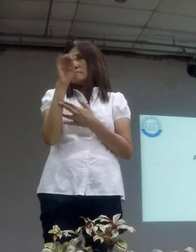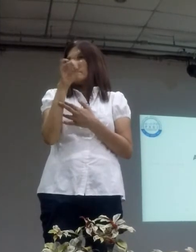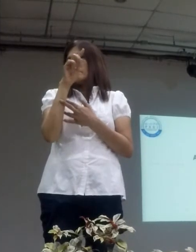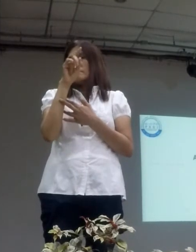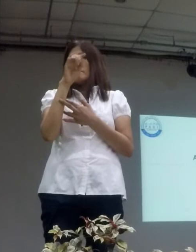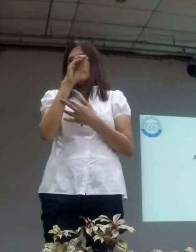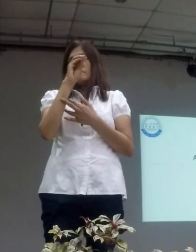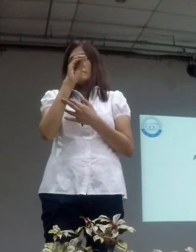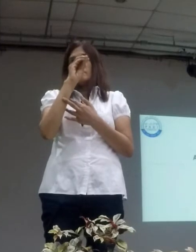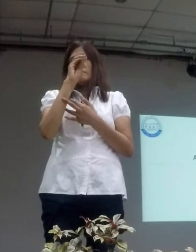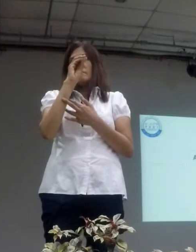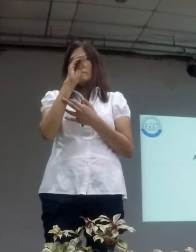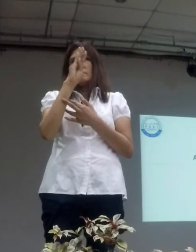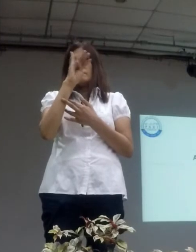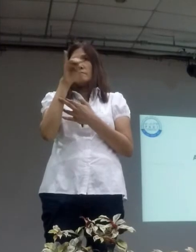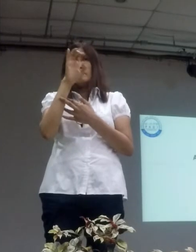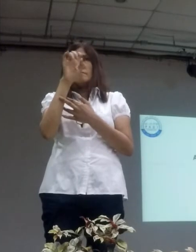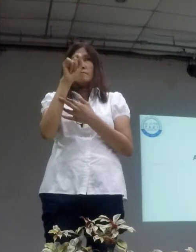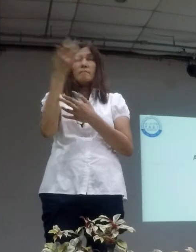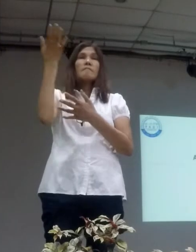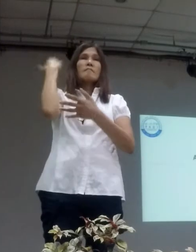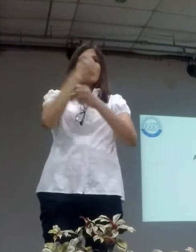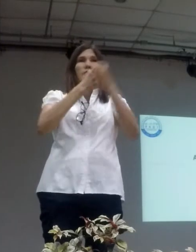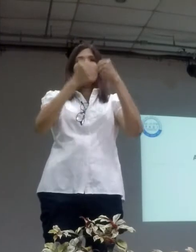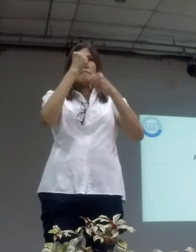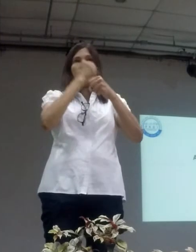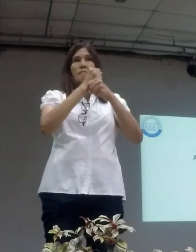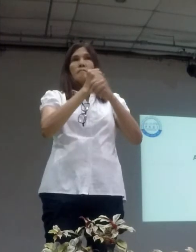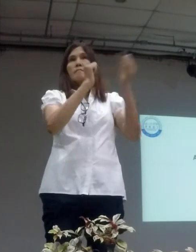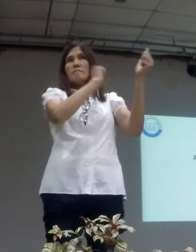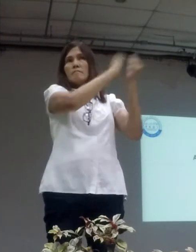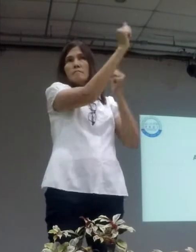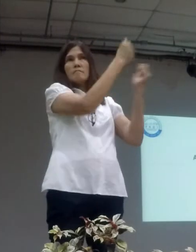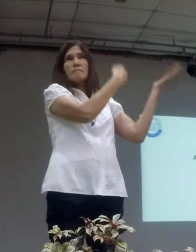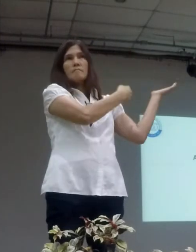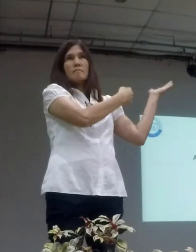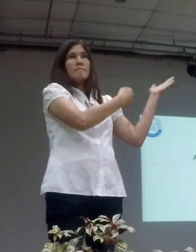Otherwise, we will consider the minutes last year as approved.